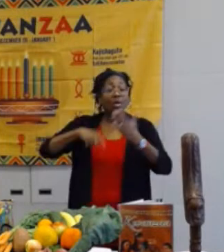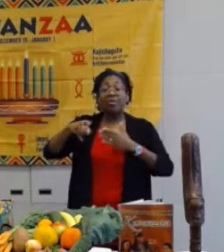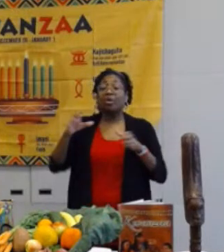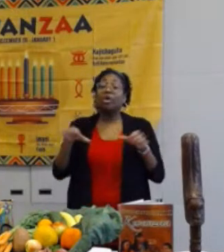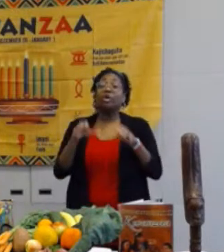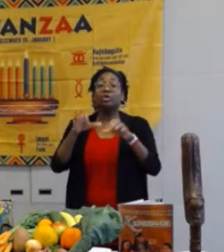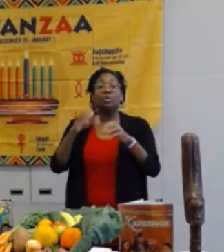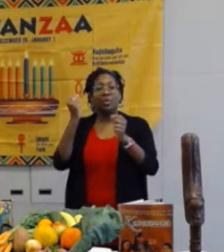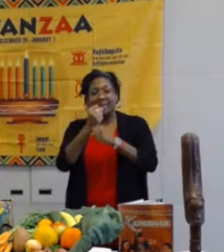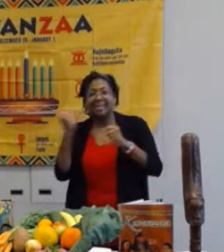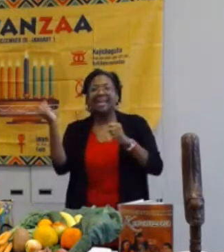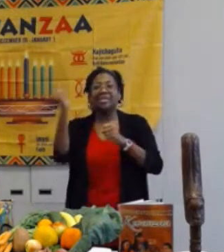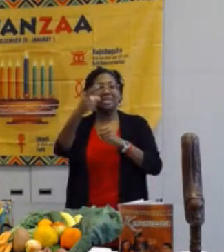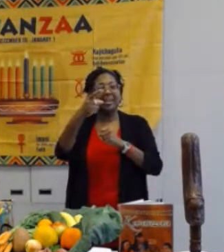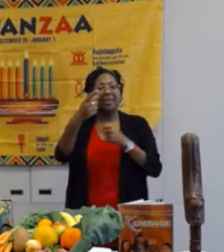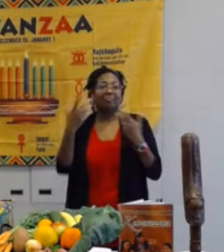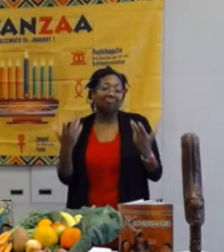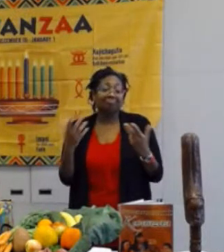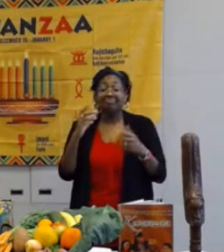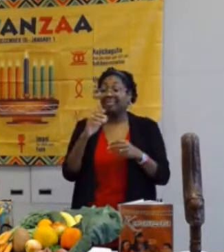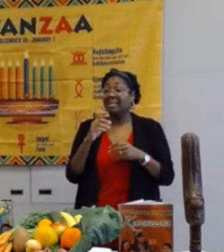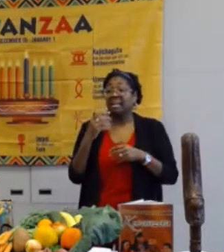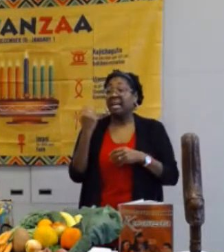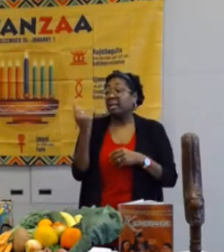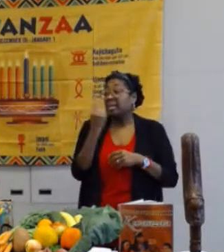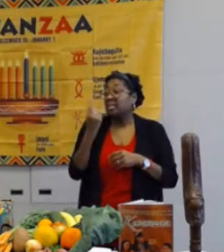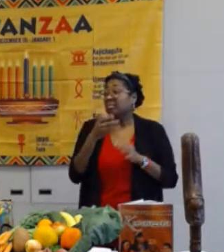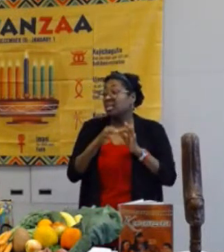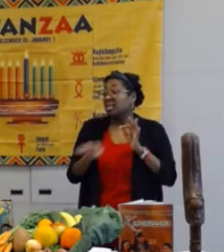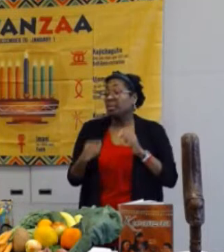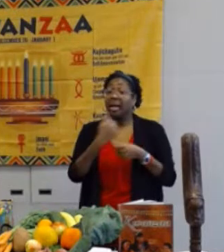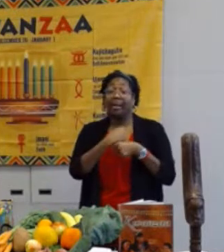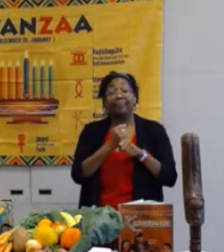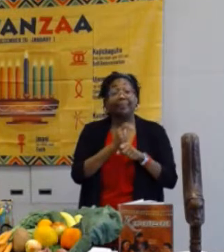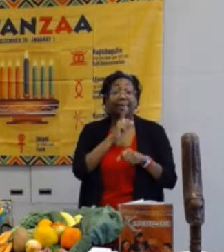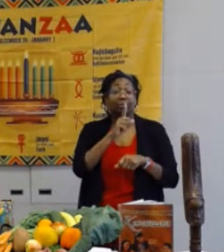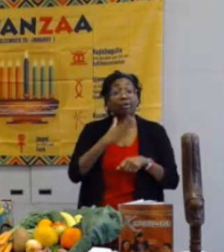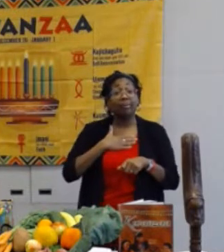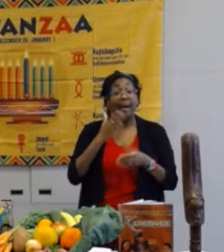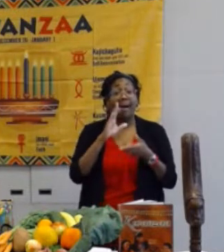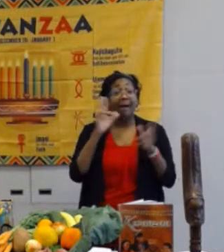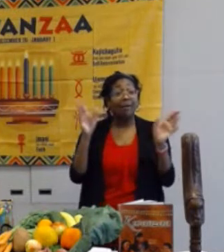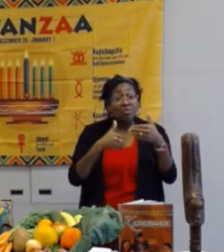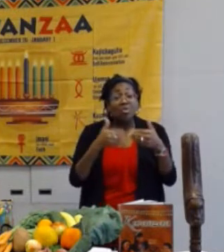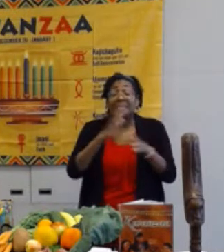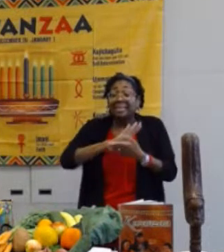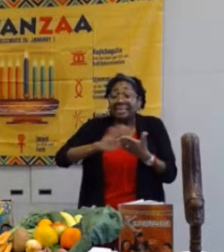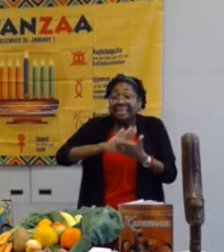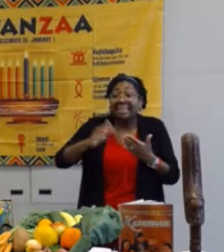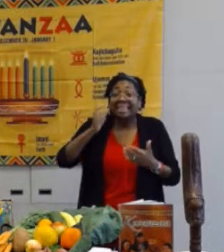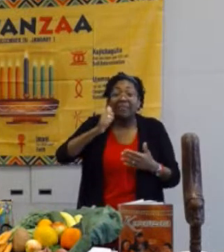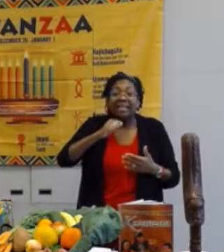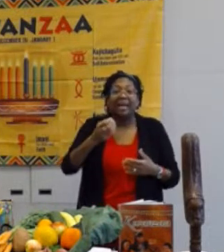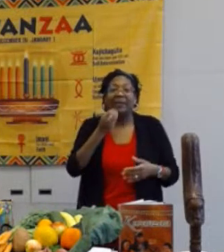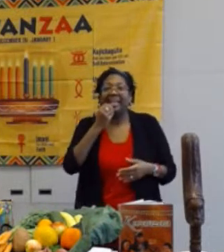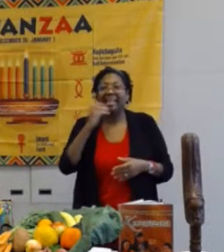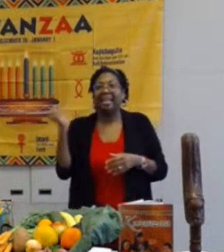do for the next year. It could be something as simple as making sure my room is clean every day, or eating all my